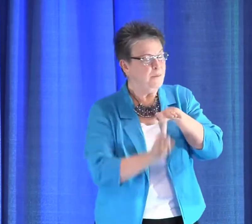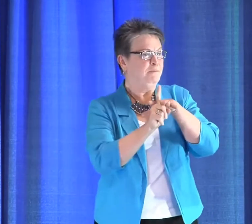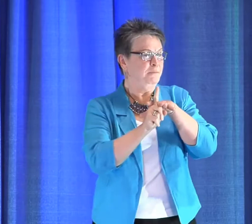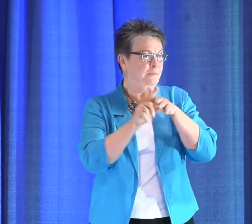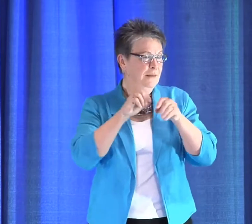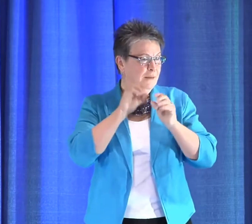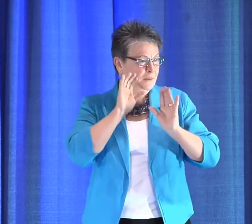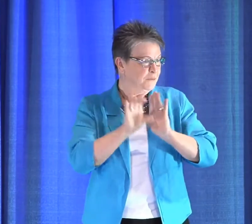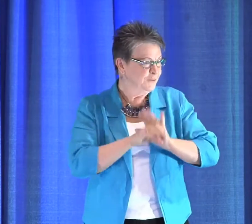now.